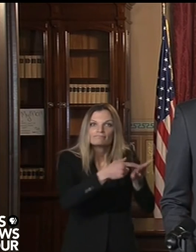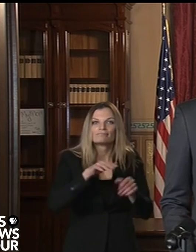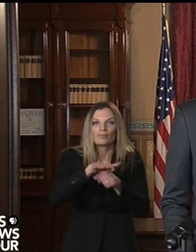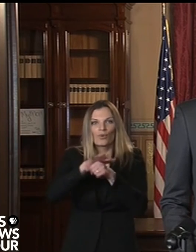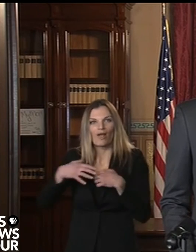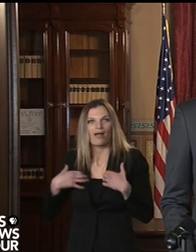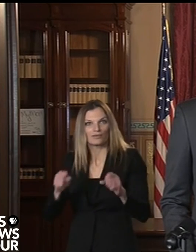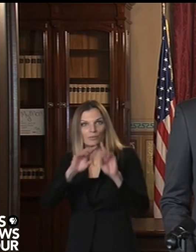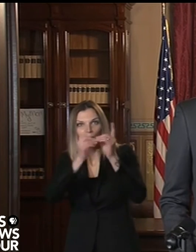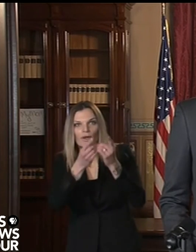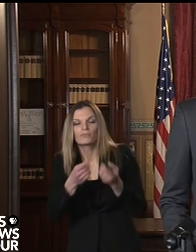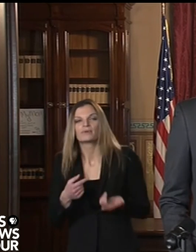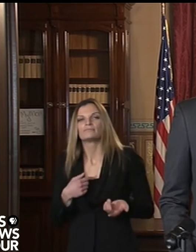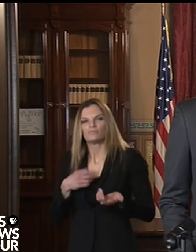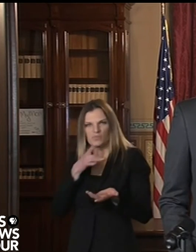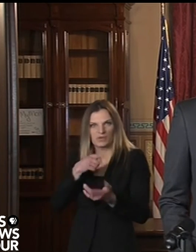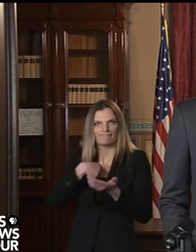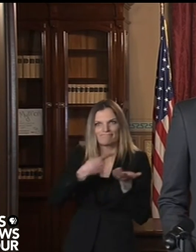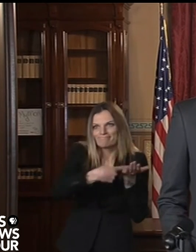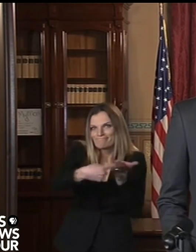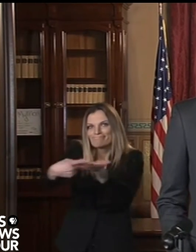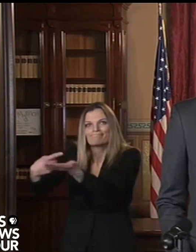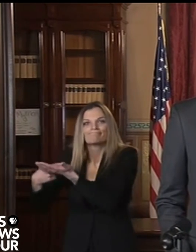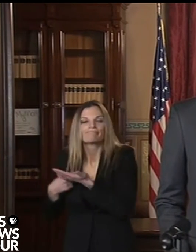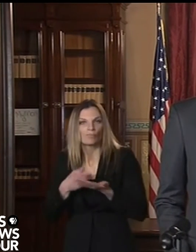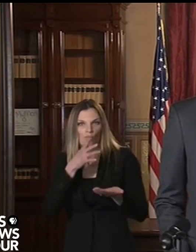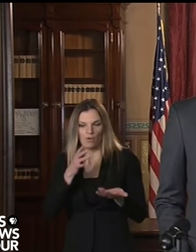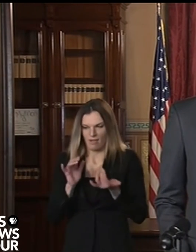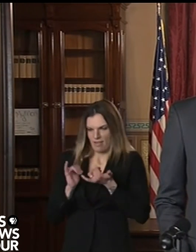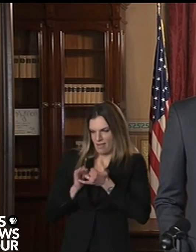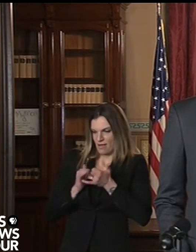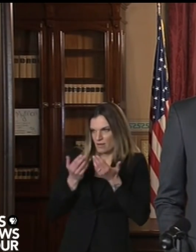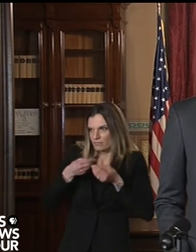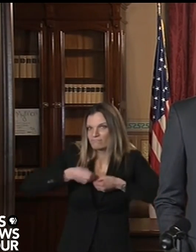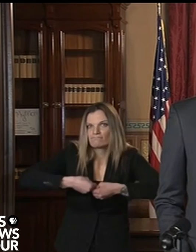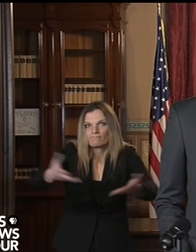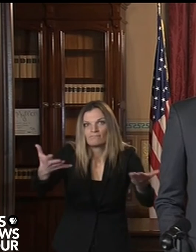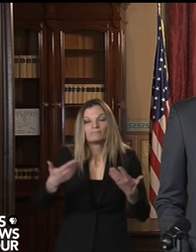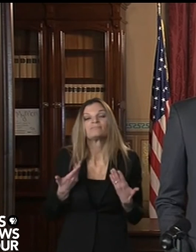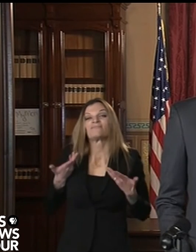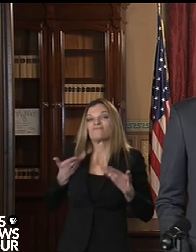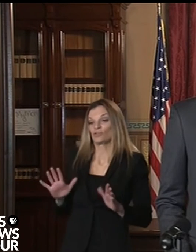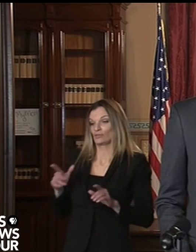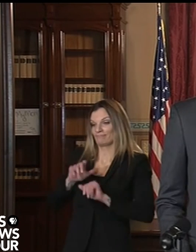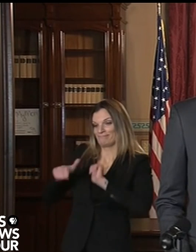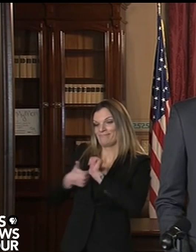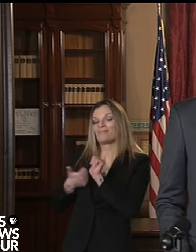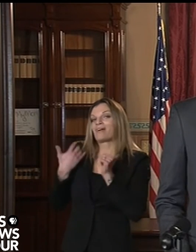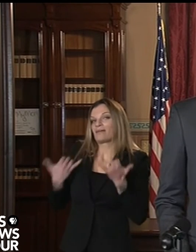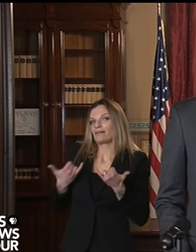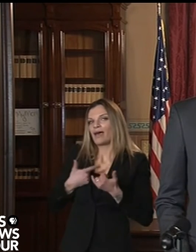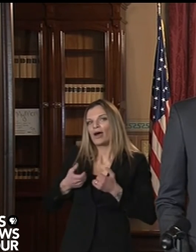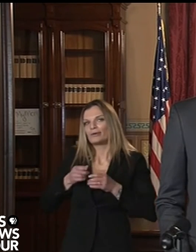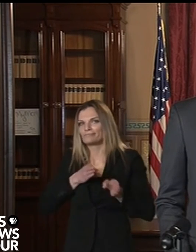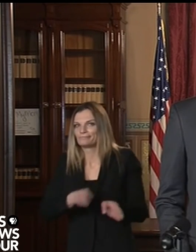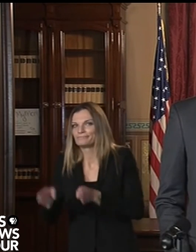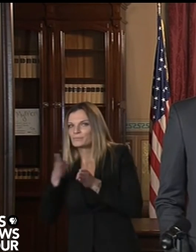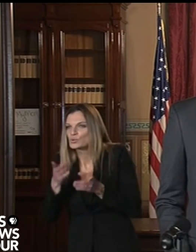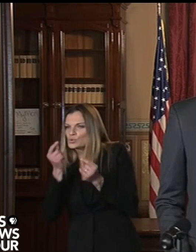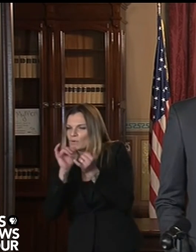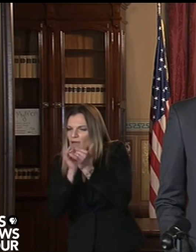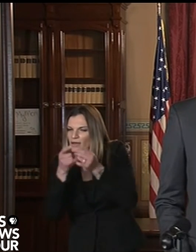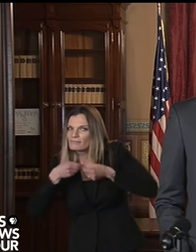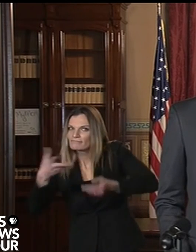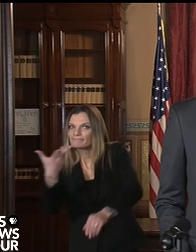partners. Dr. Khaldun and her team at DHHS have already been developing a plan to distribute the vaccine. Rest assured that